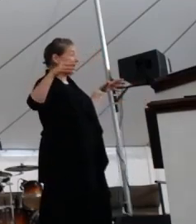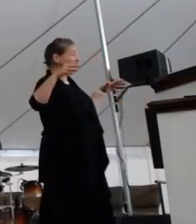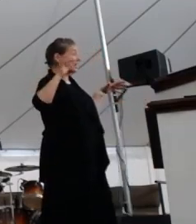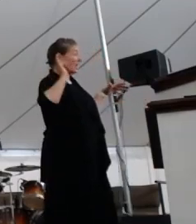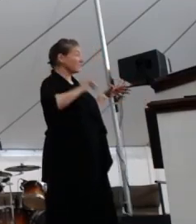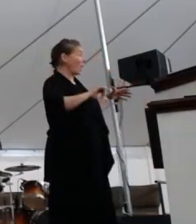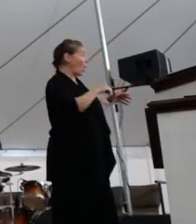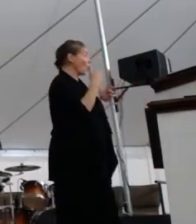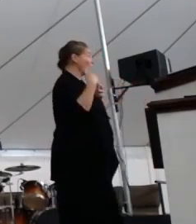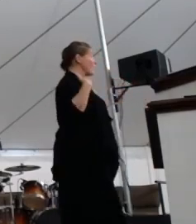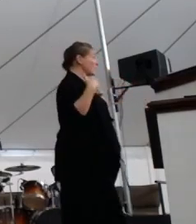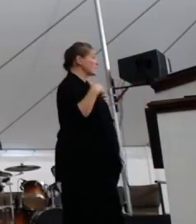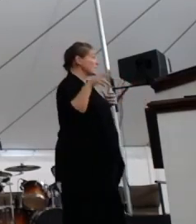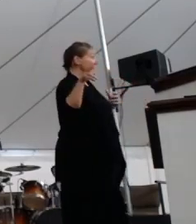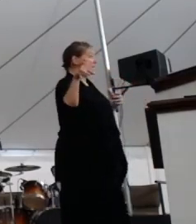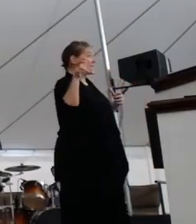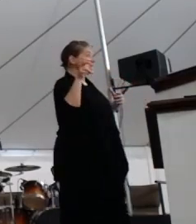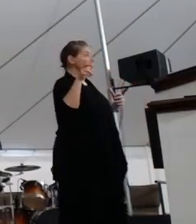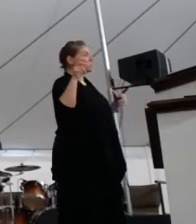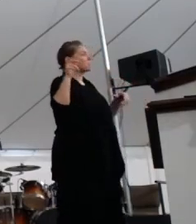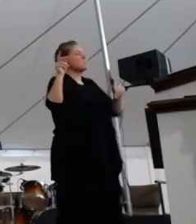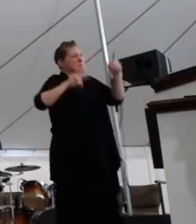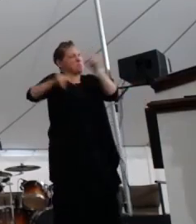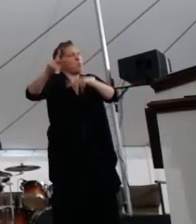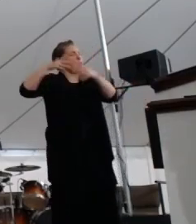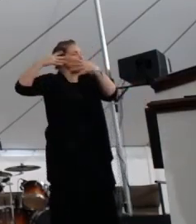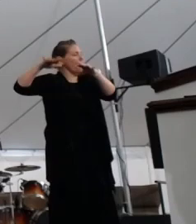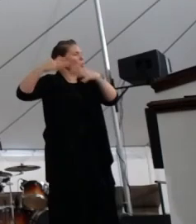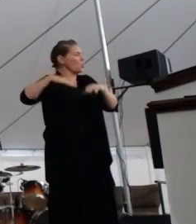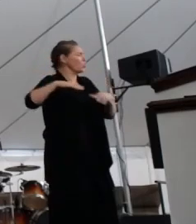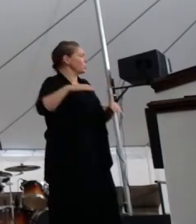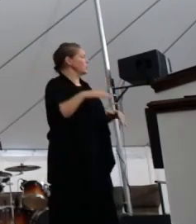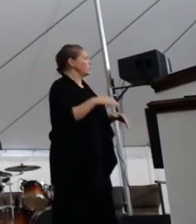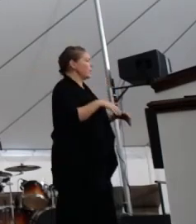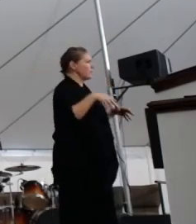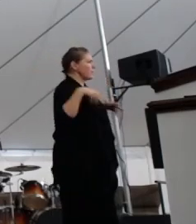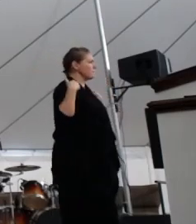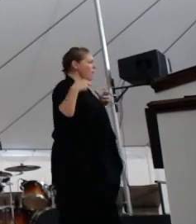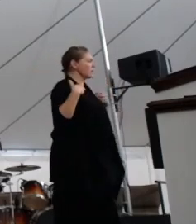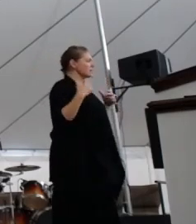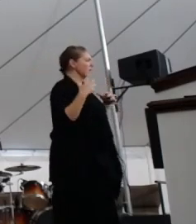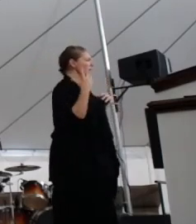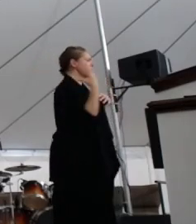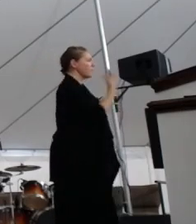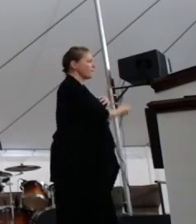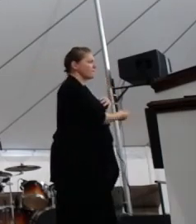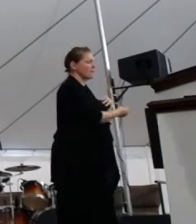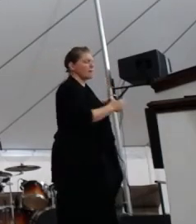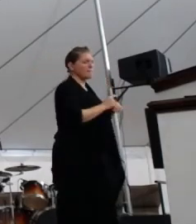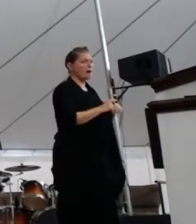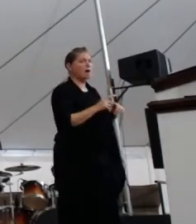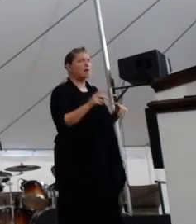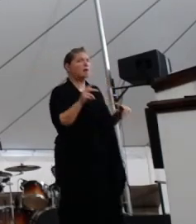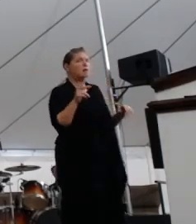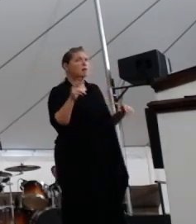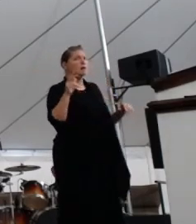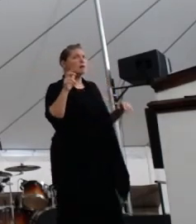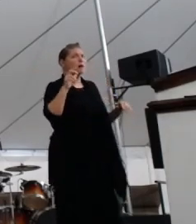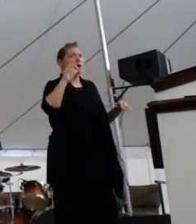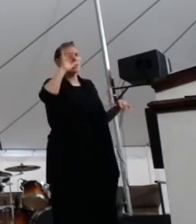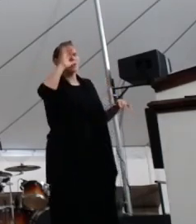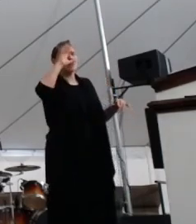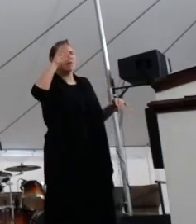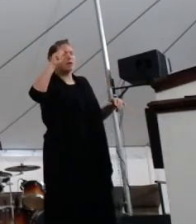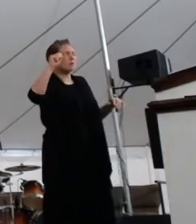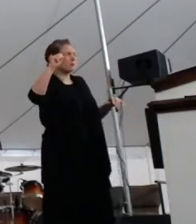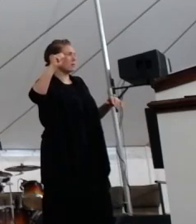away, the sounds of humanity, she began to stop as they run away, and she began to listen, and she began to be drawn to those things. And